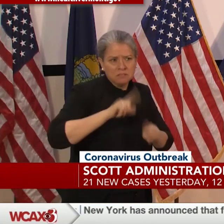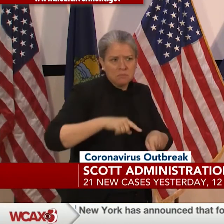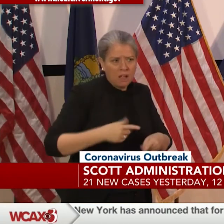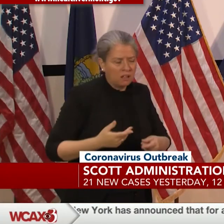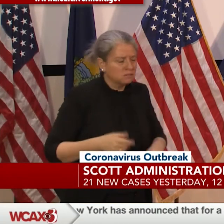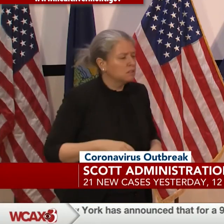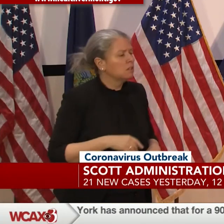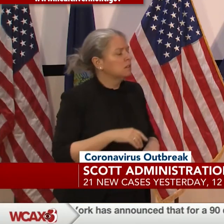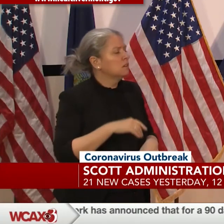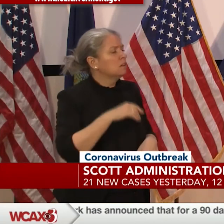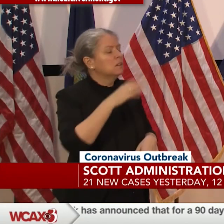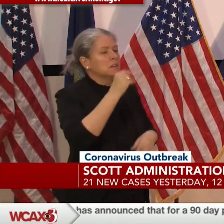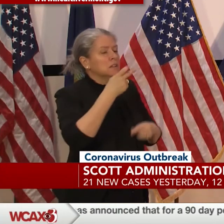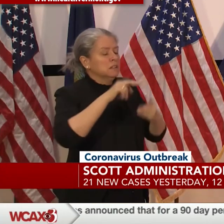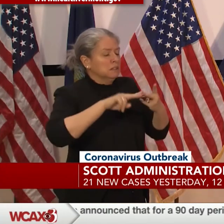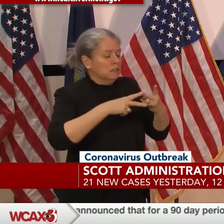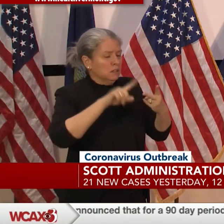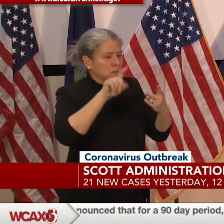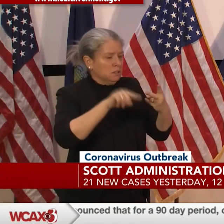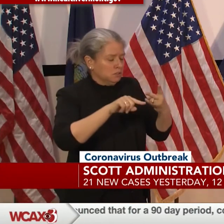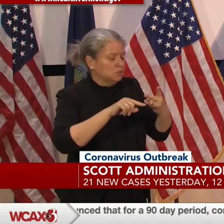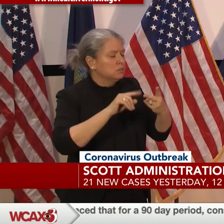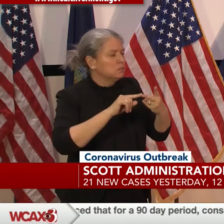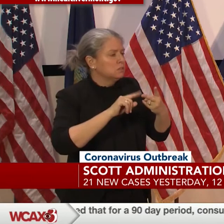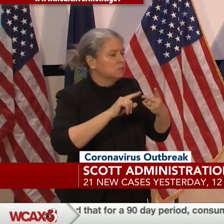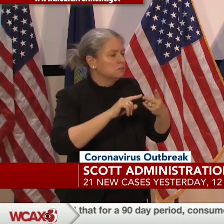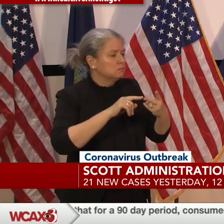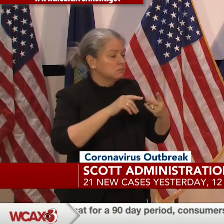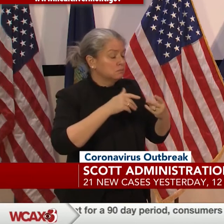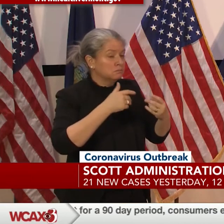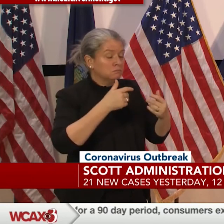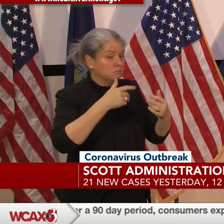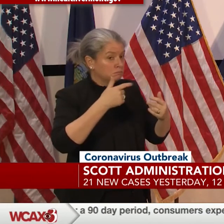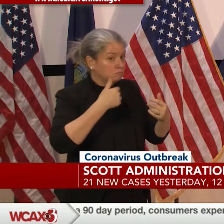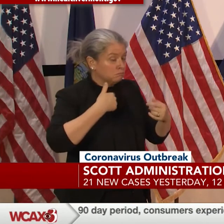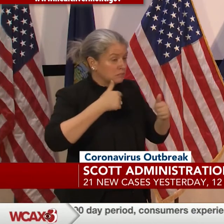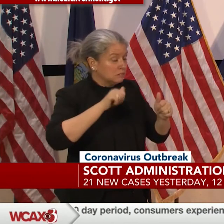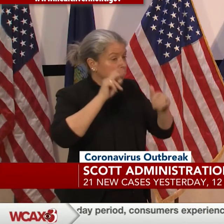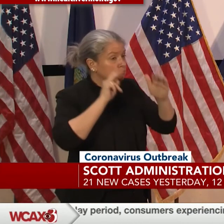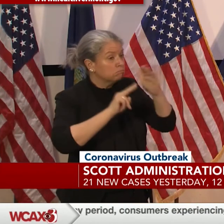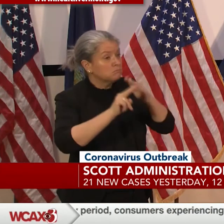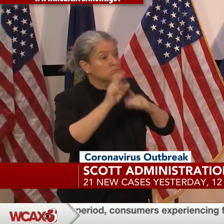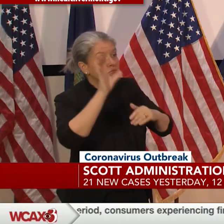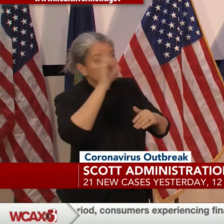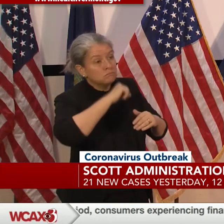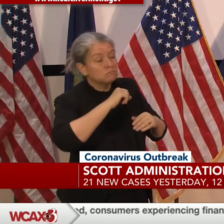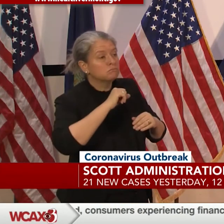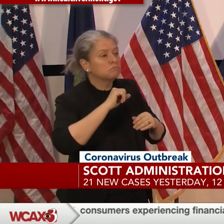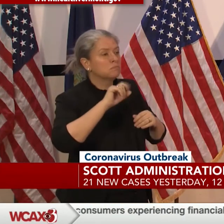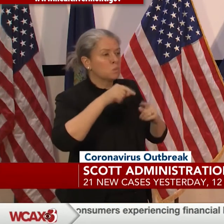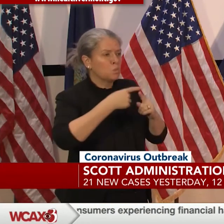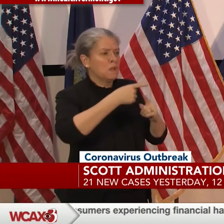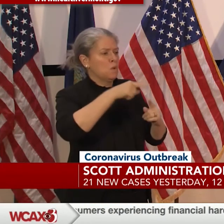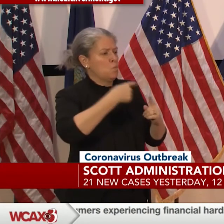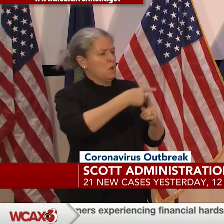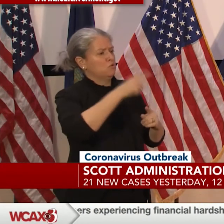being pointed out to them. And then secondly, is there any estimate yet on when Vermont expects to see a